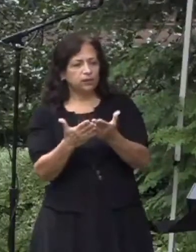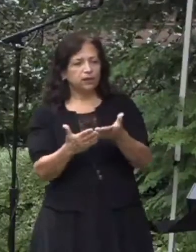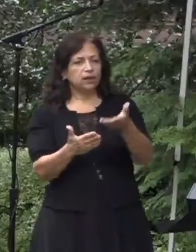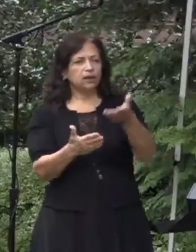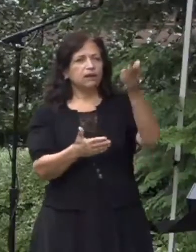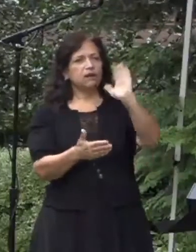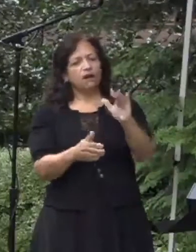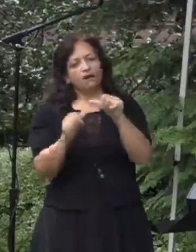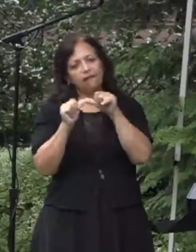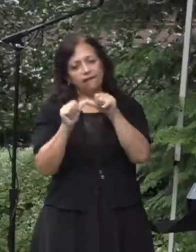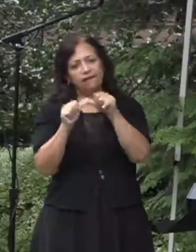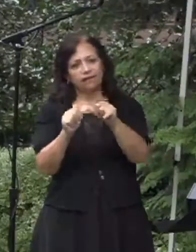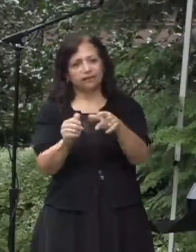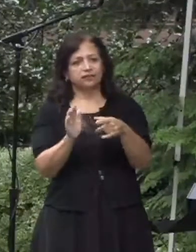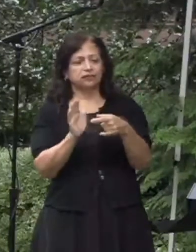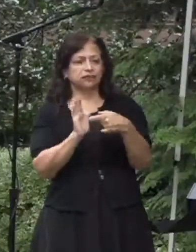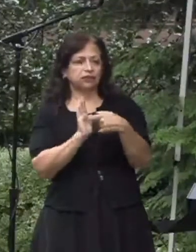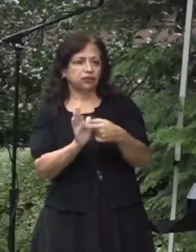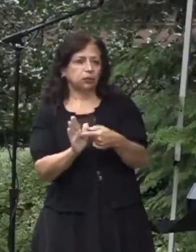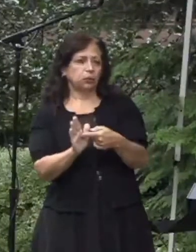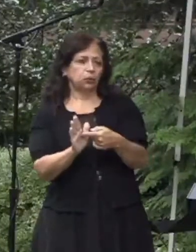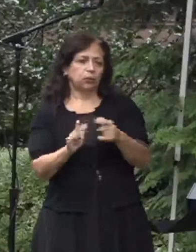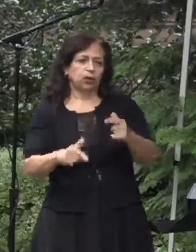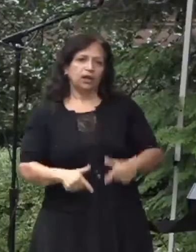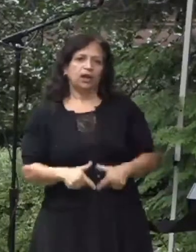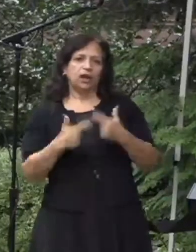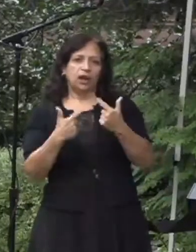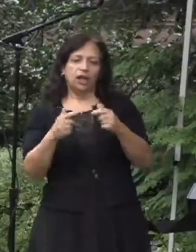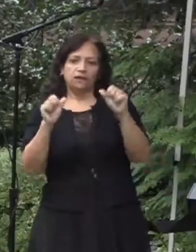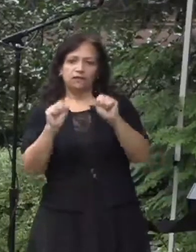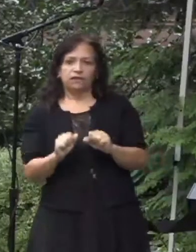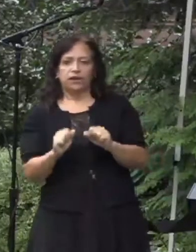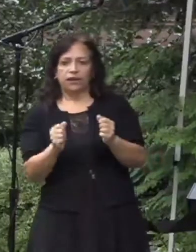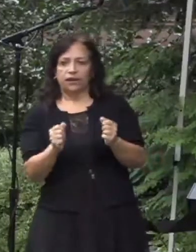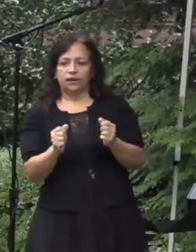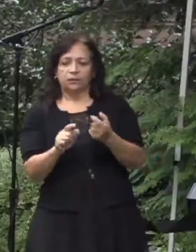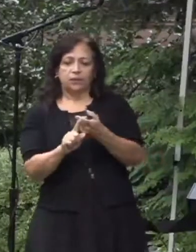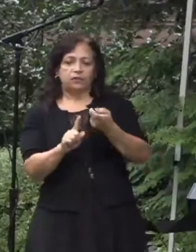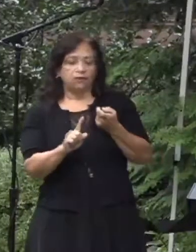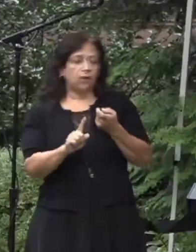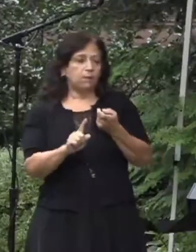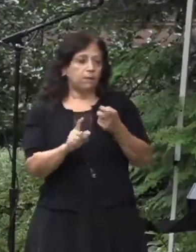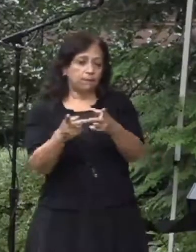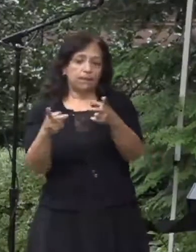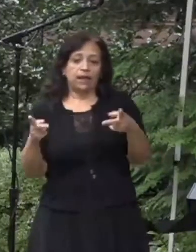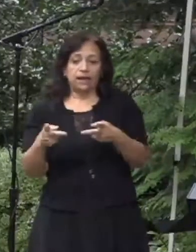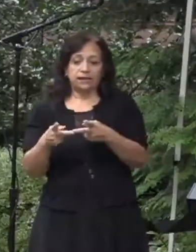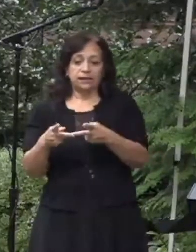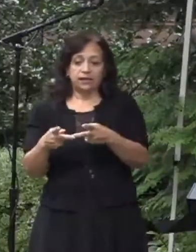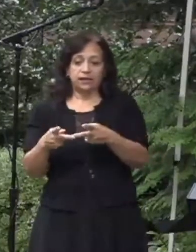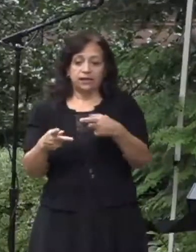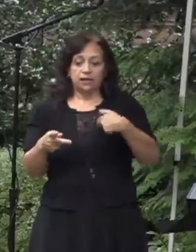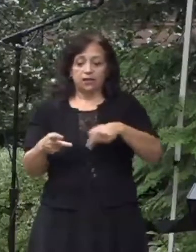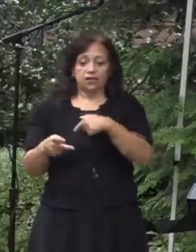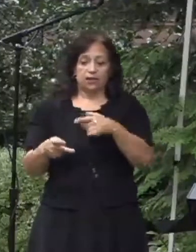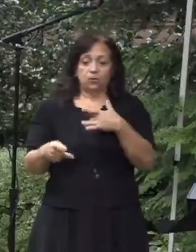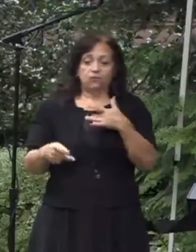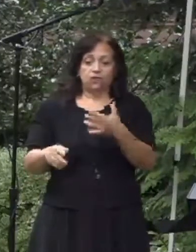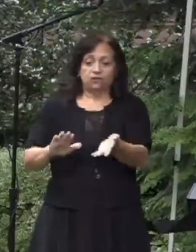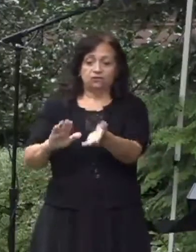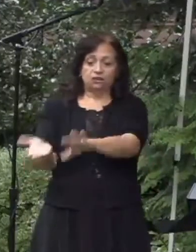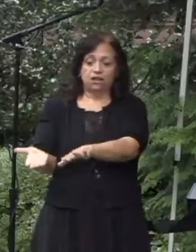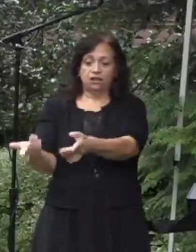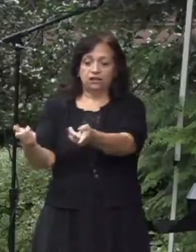constantly shows us that life can come from places where we fear death has